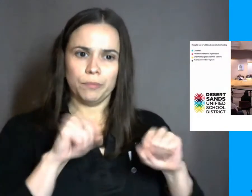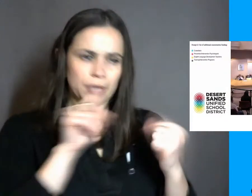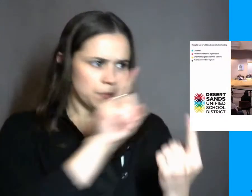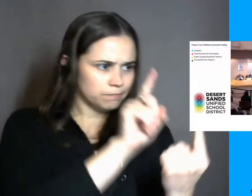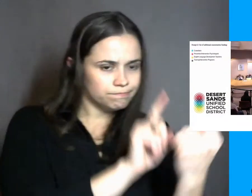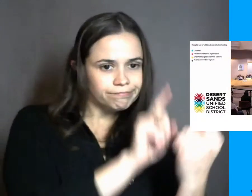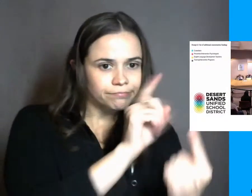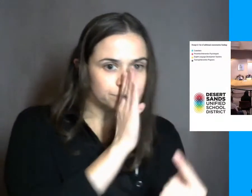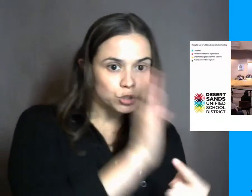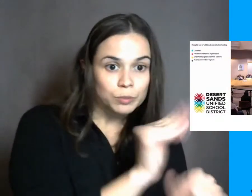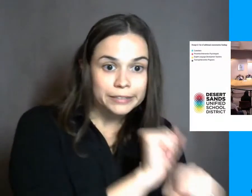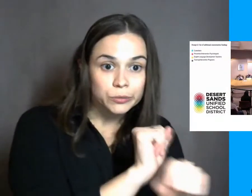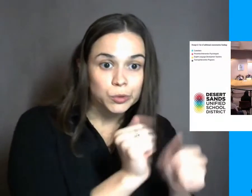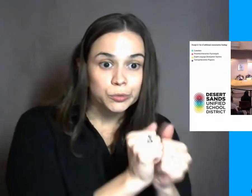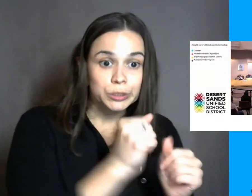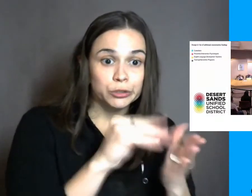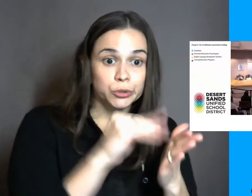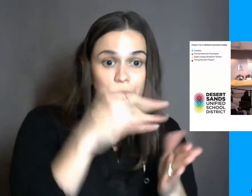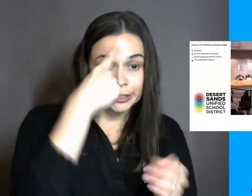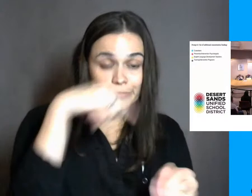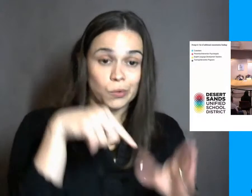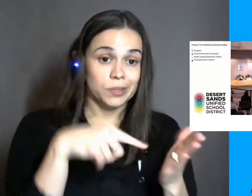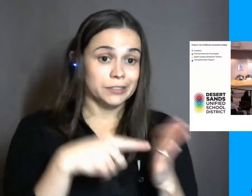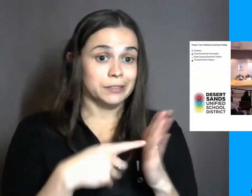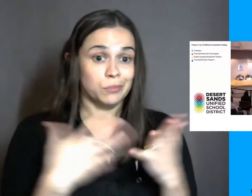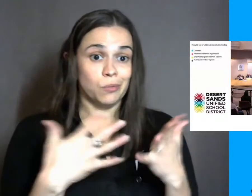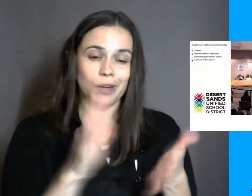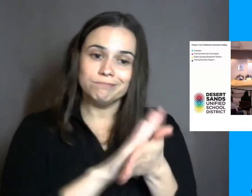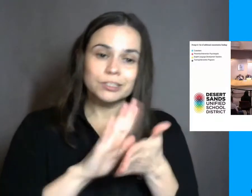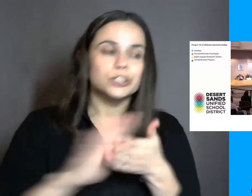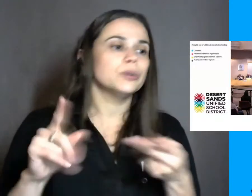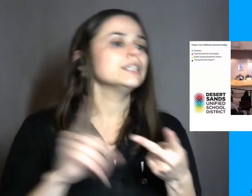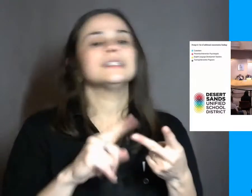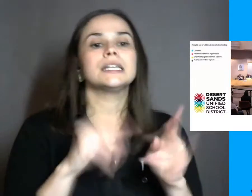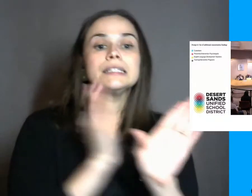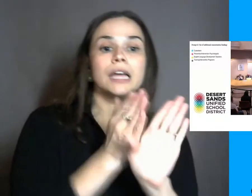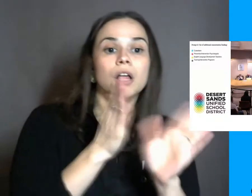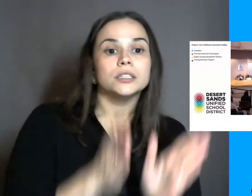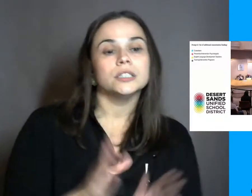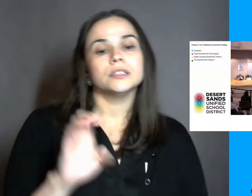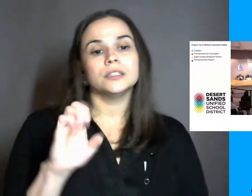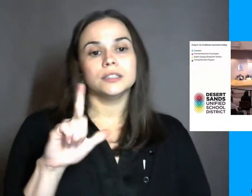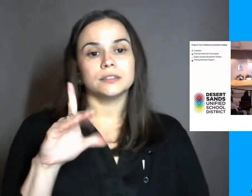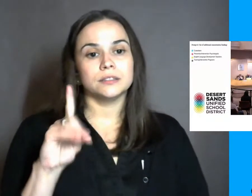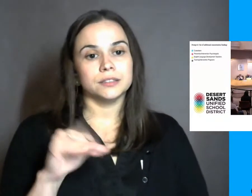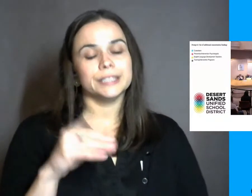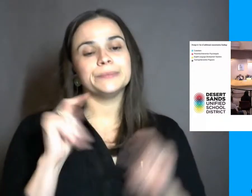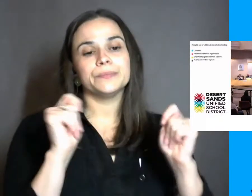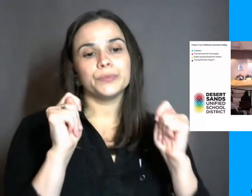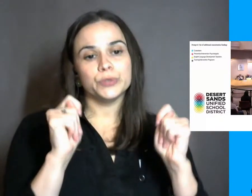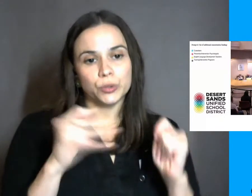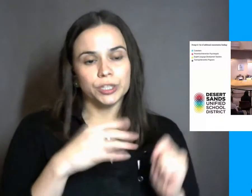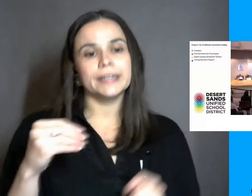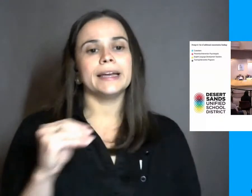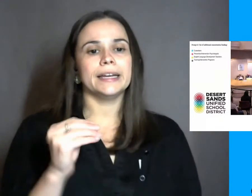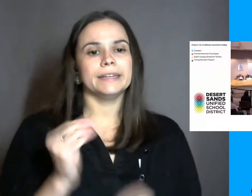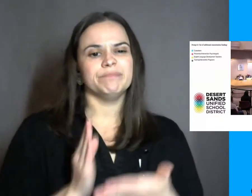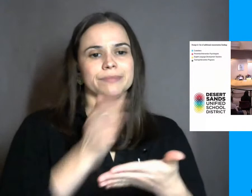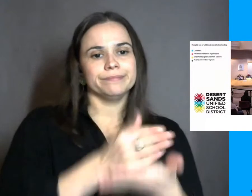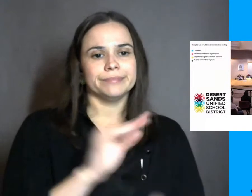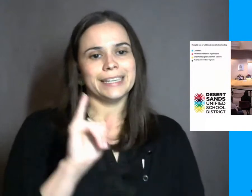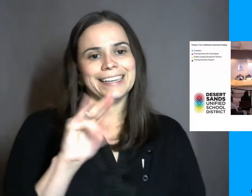as custodians, psychologists, ELD teachers, and tutoring and intervention programs.